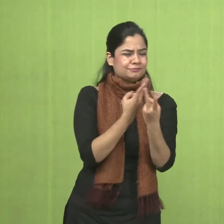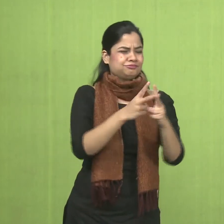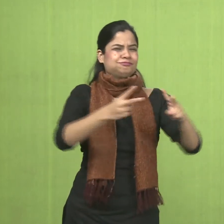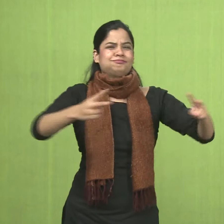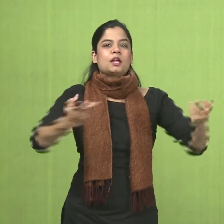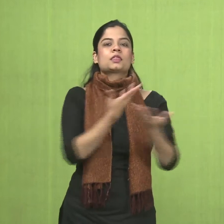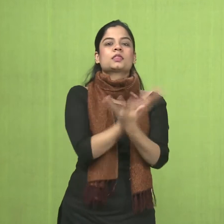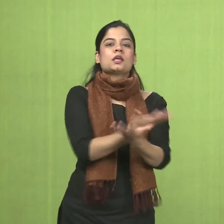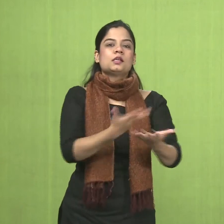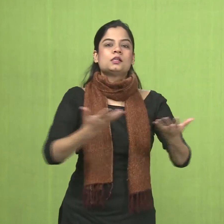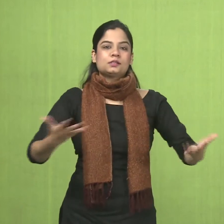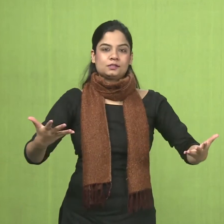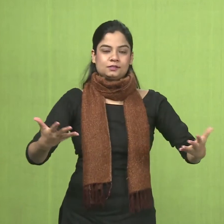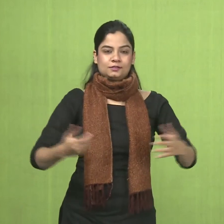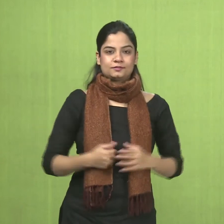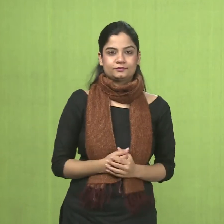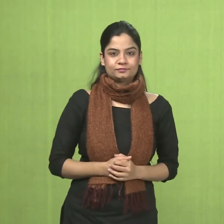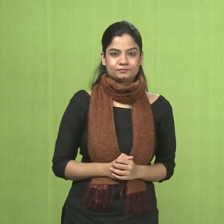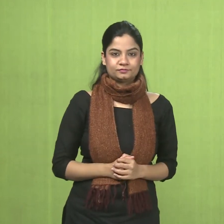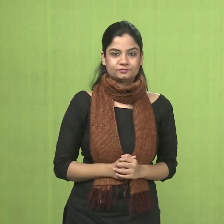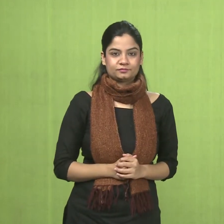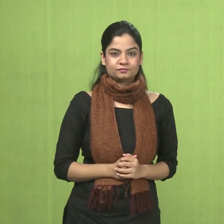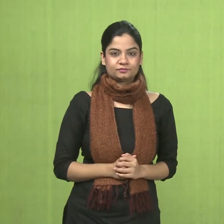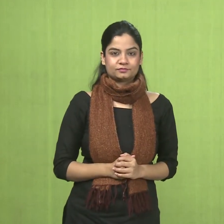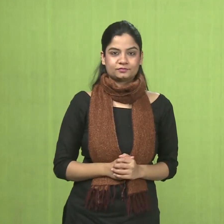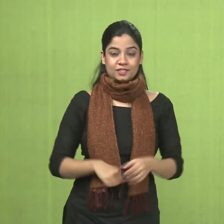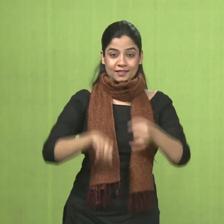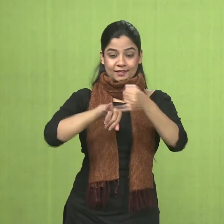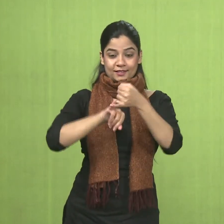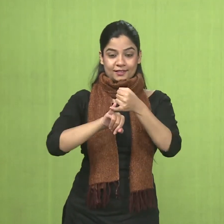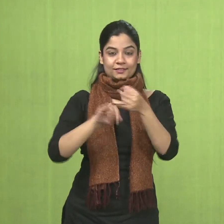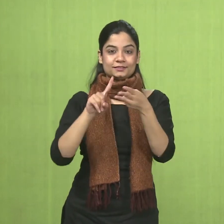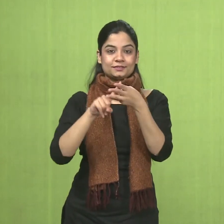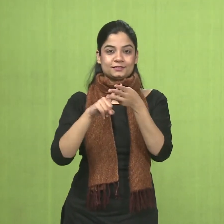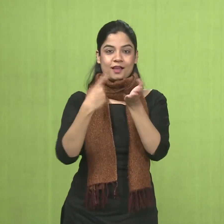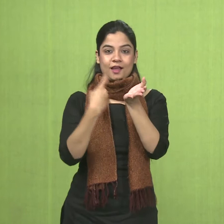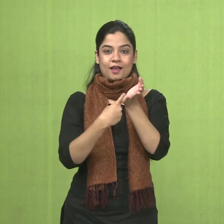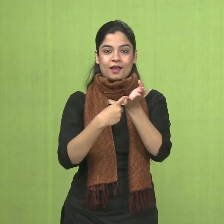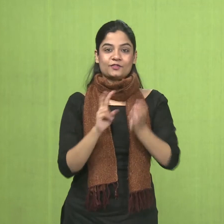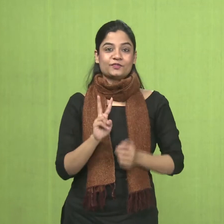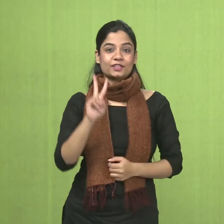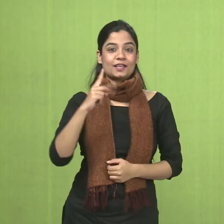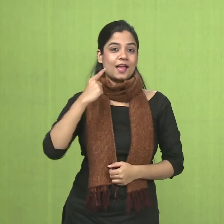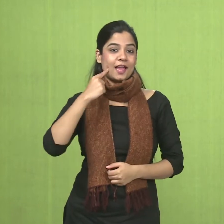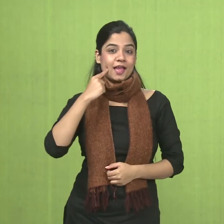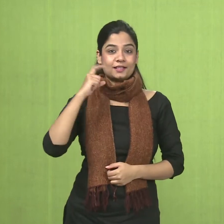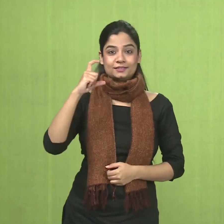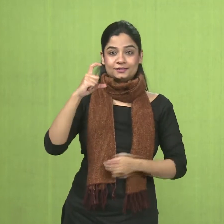Services. That's the sign for service. For example, we hire people for different kind of works that need to be done. We will know